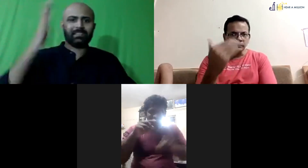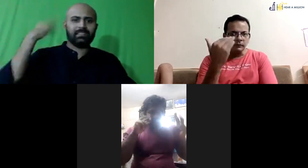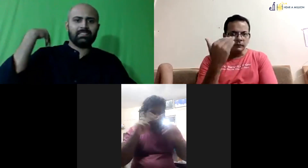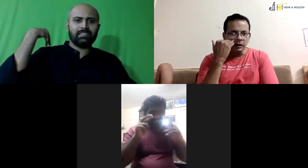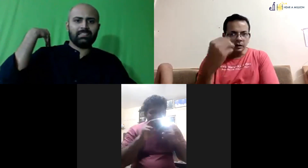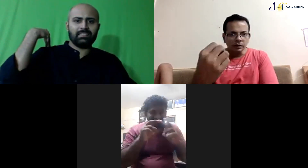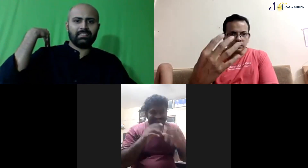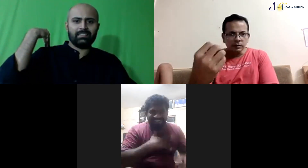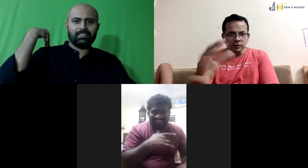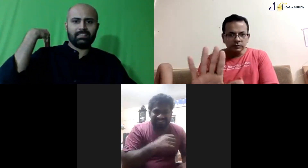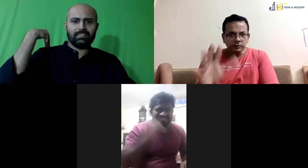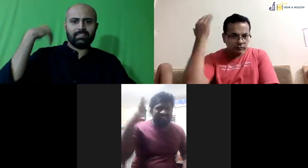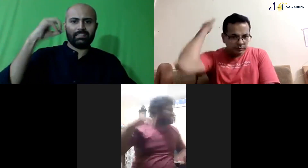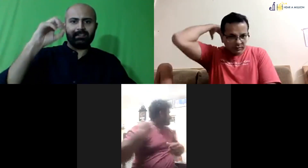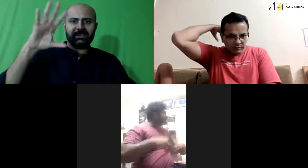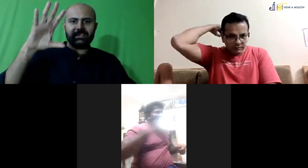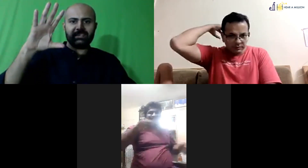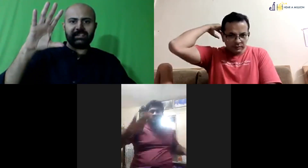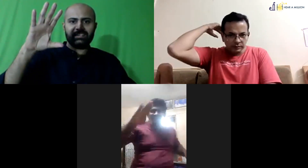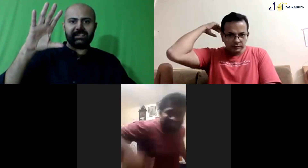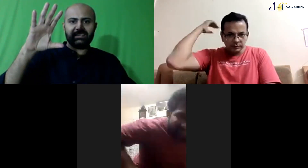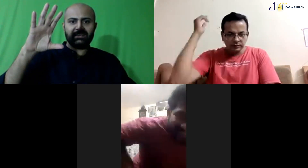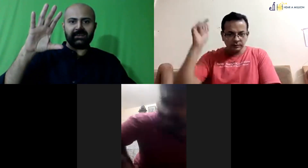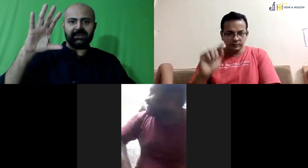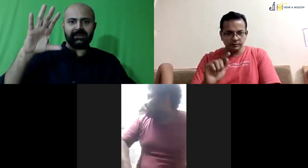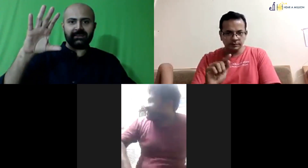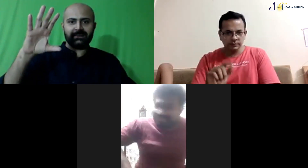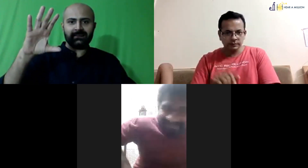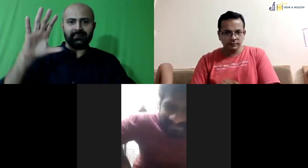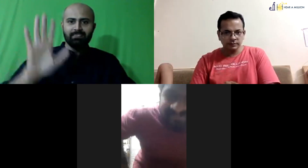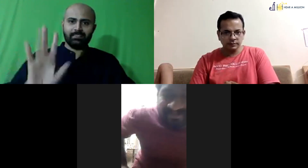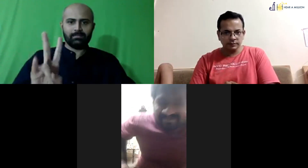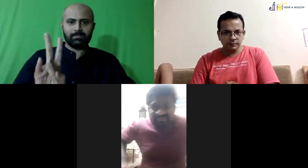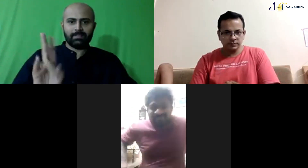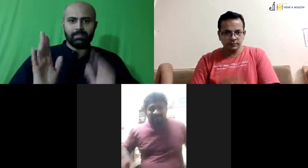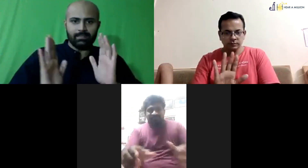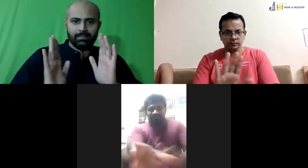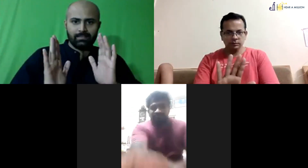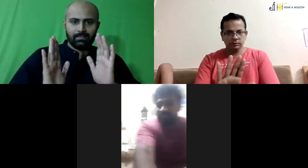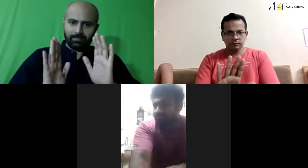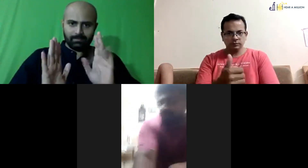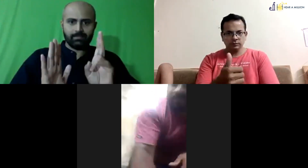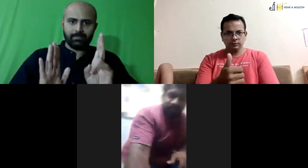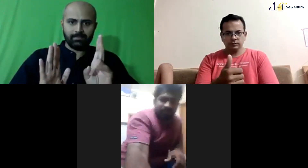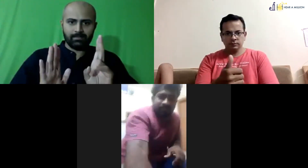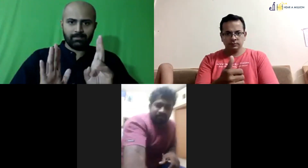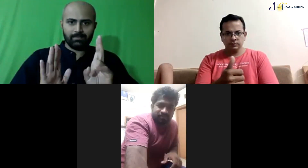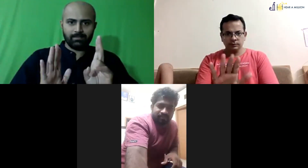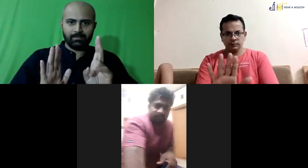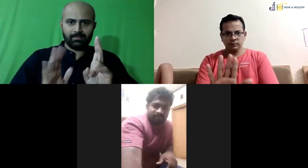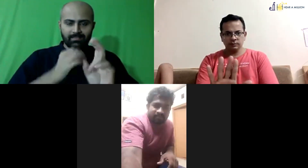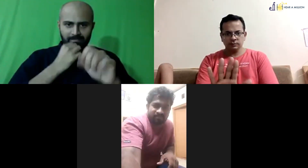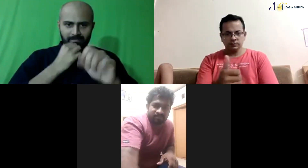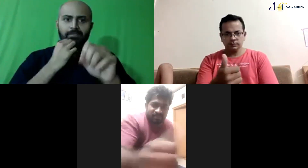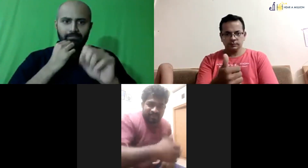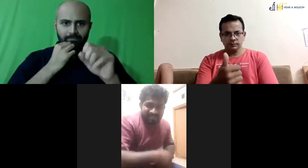questions. As you know, okay, Thomas. From your background, there's